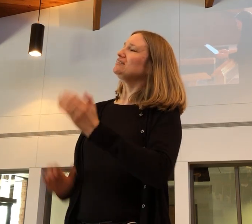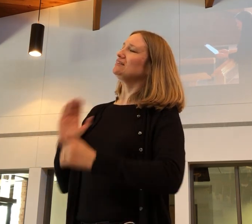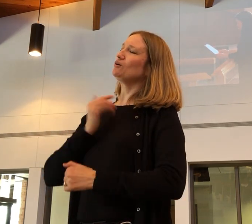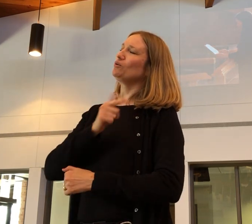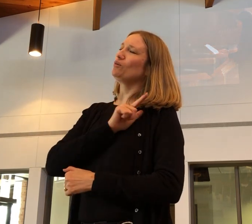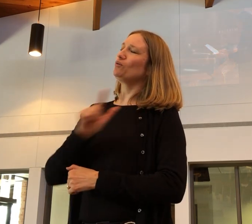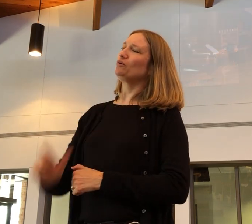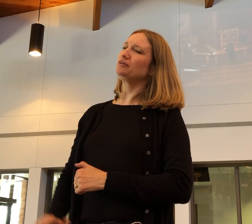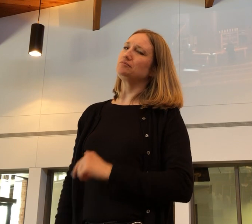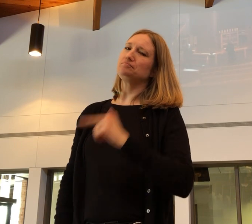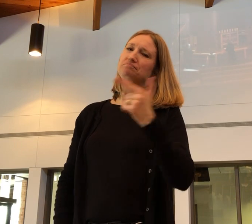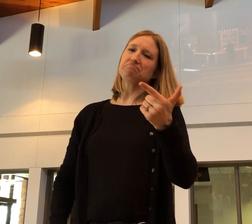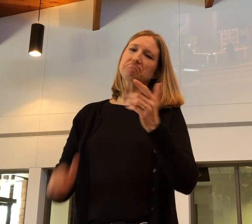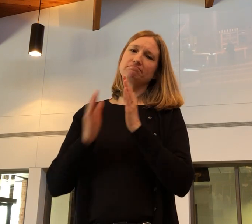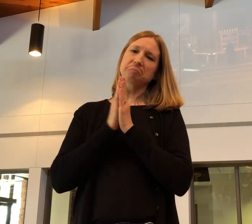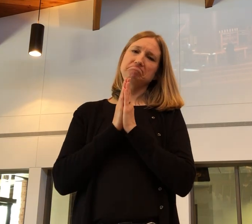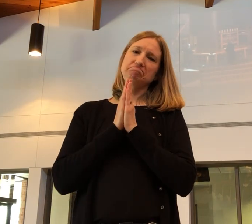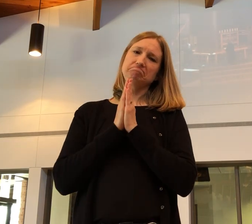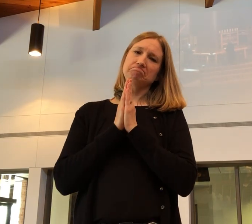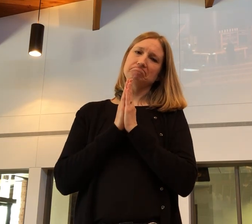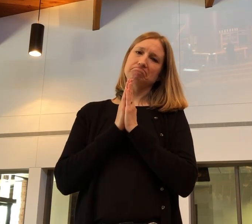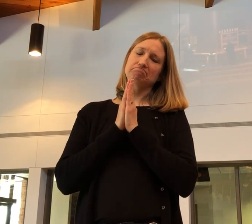Lord. Amen.